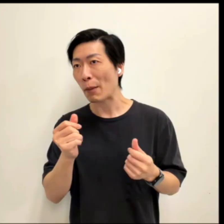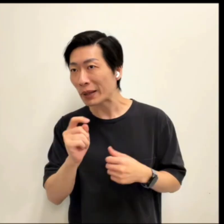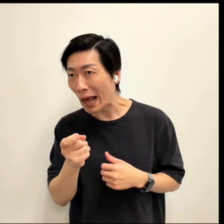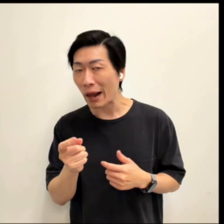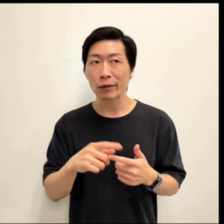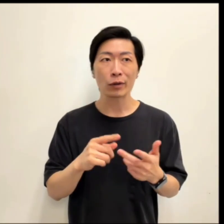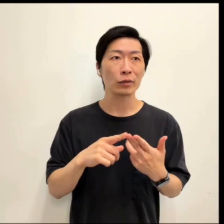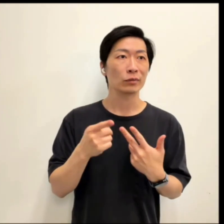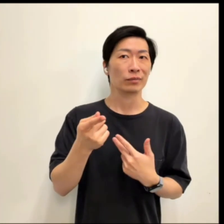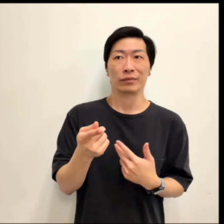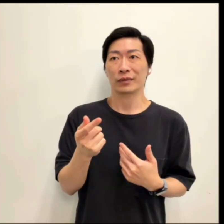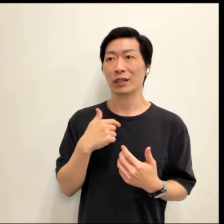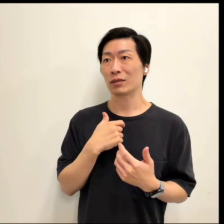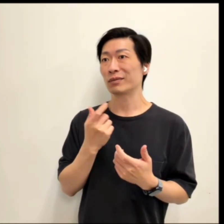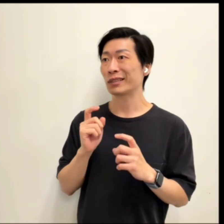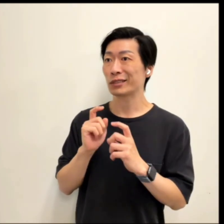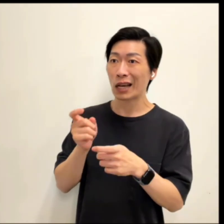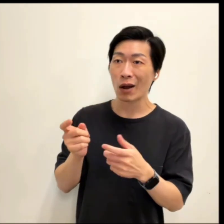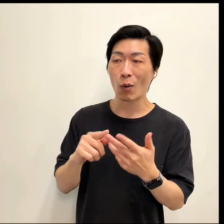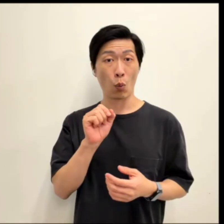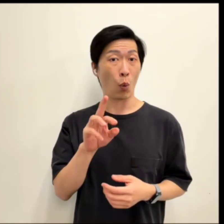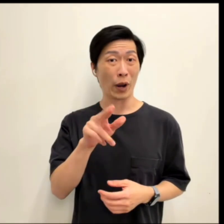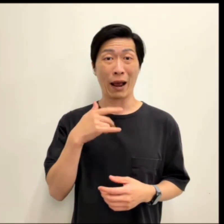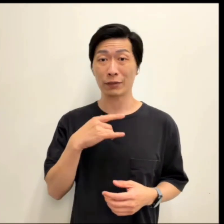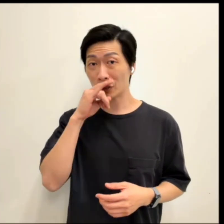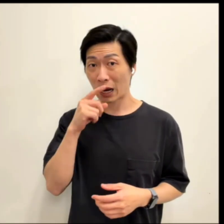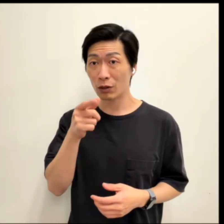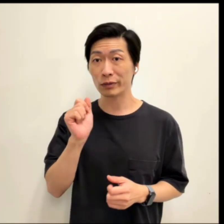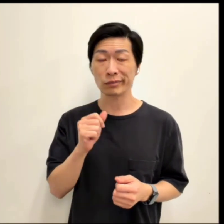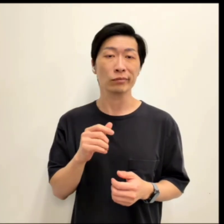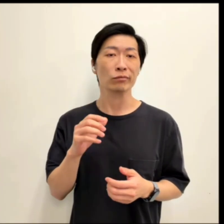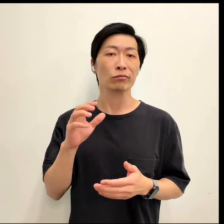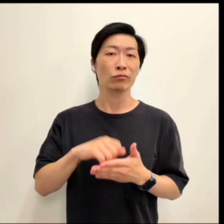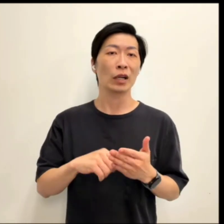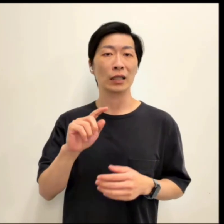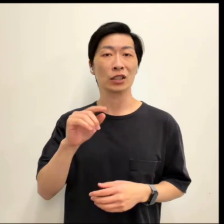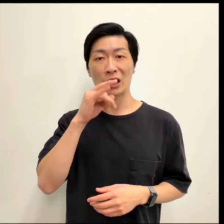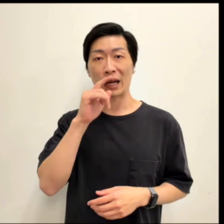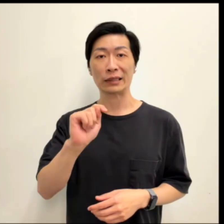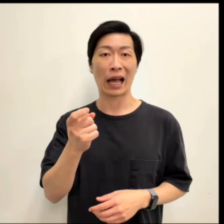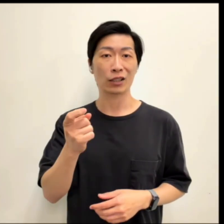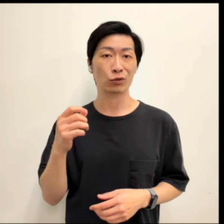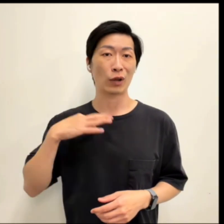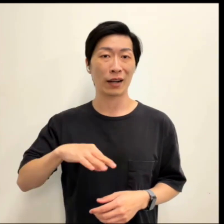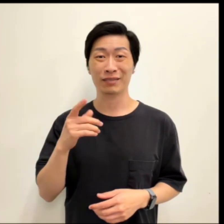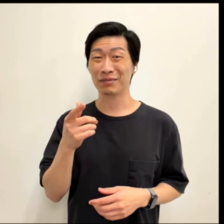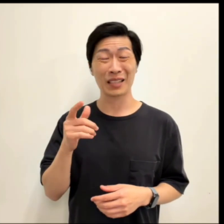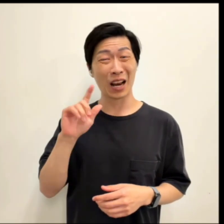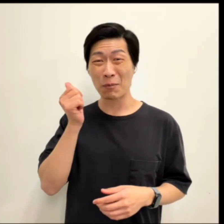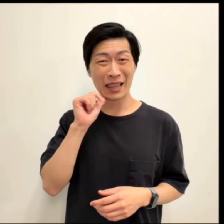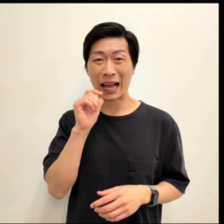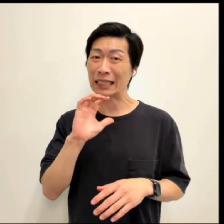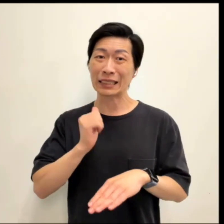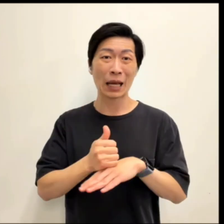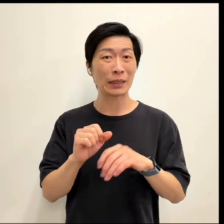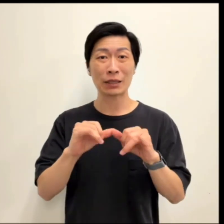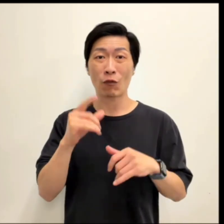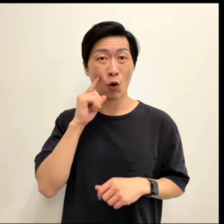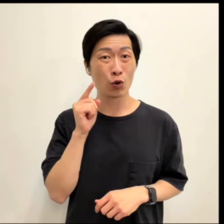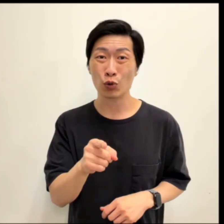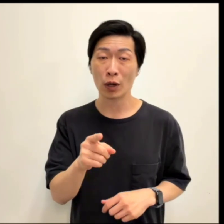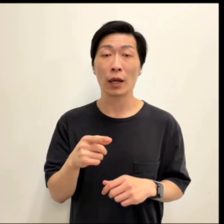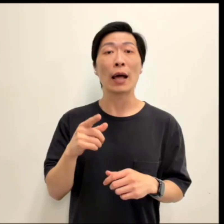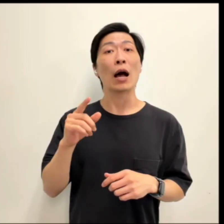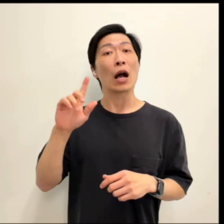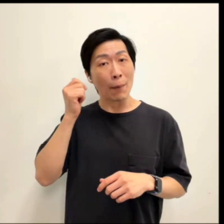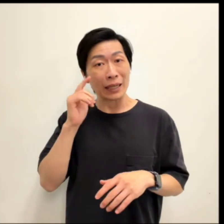interest, or you're giving money away to charity, or you have a child that you can claim a child tax credit for. The government has not set up the system for you. The government has set up the